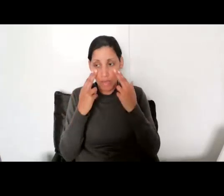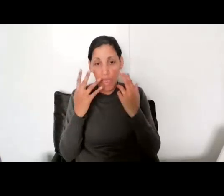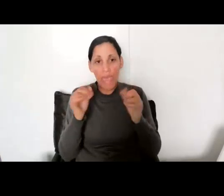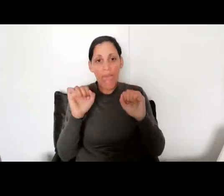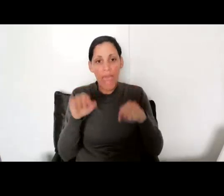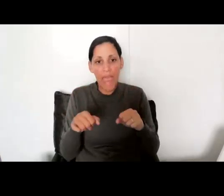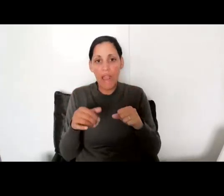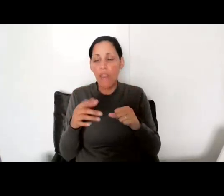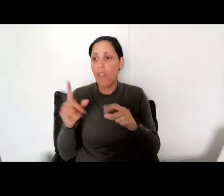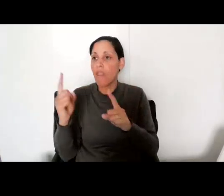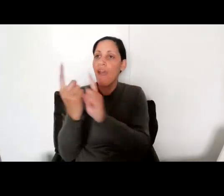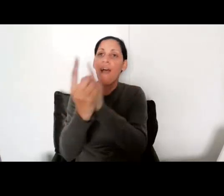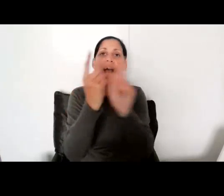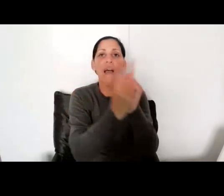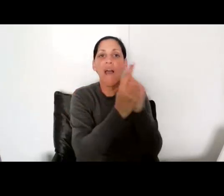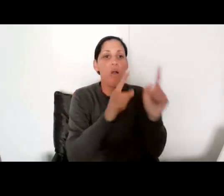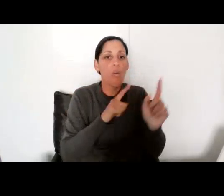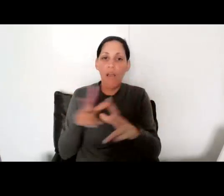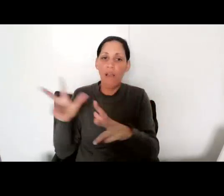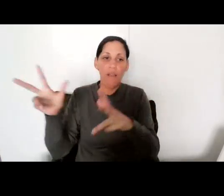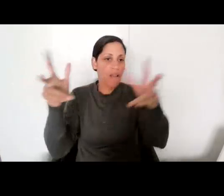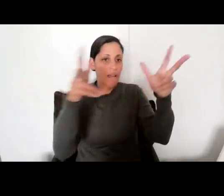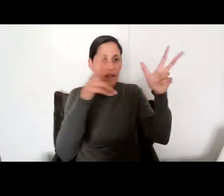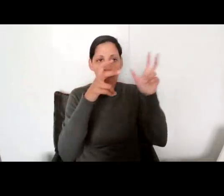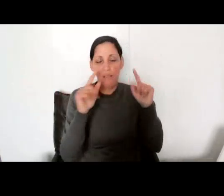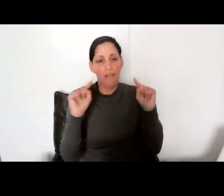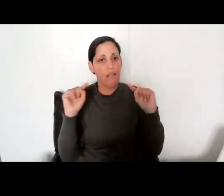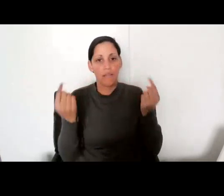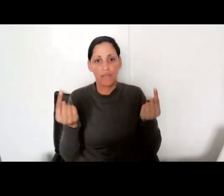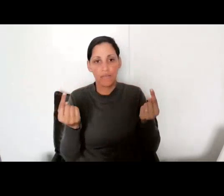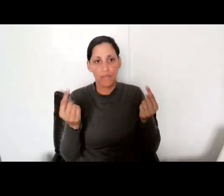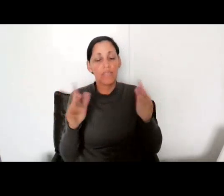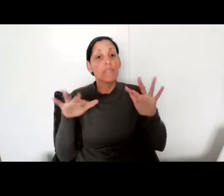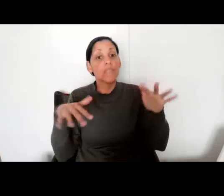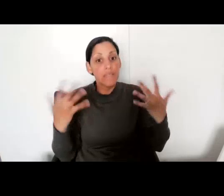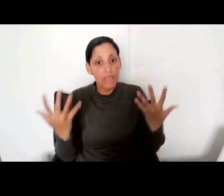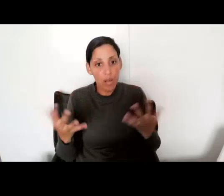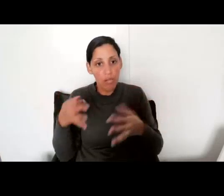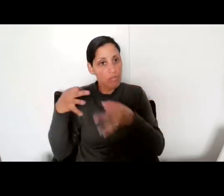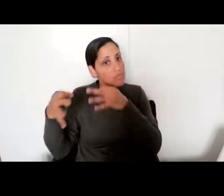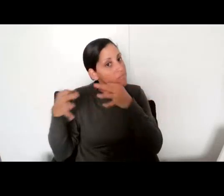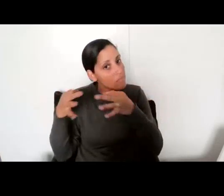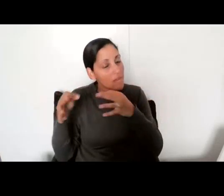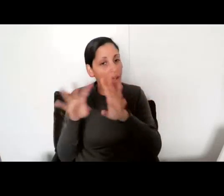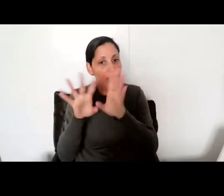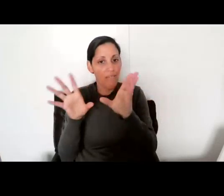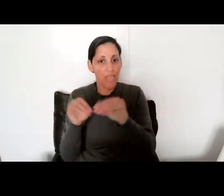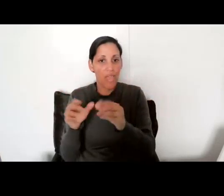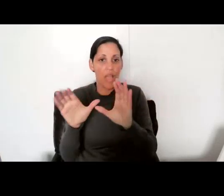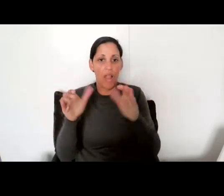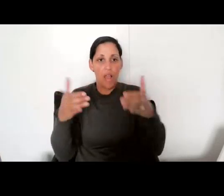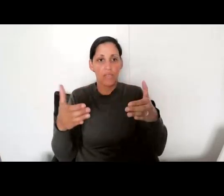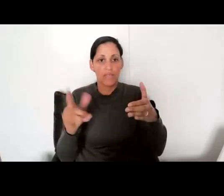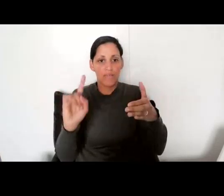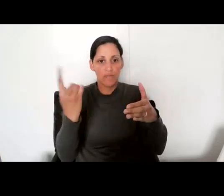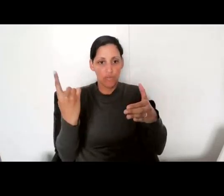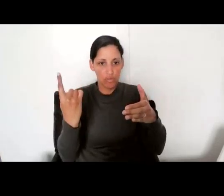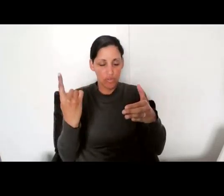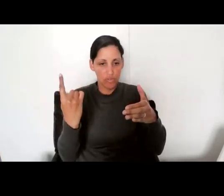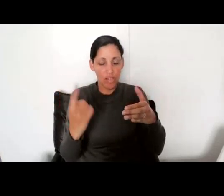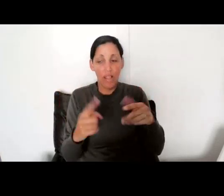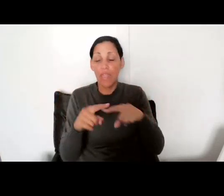because they can't observe what's happening around them. So firstly, describe everything that's happening in the classroom instead of relying on the learners to see